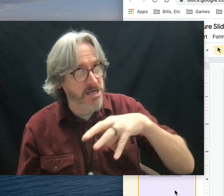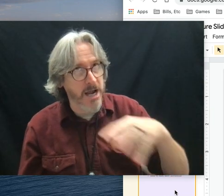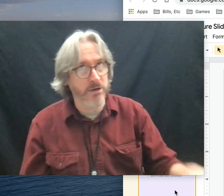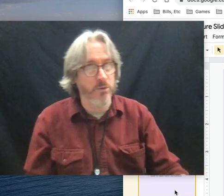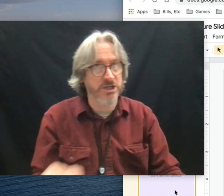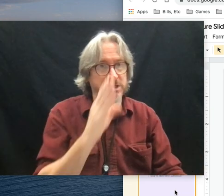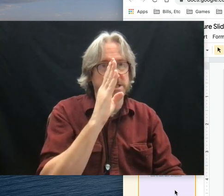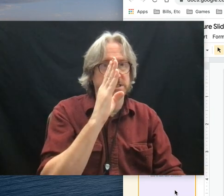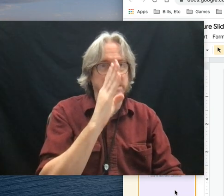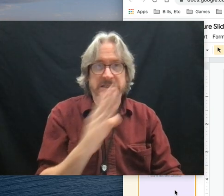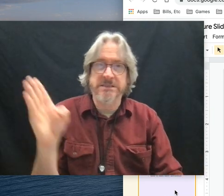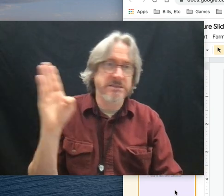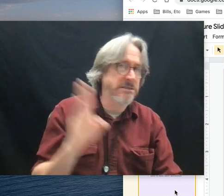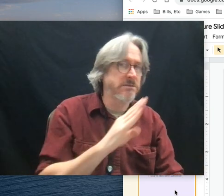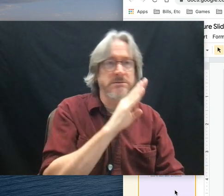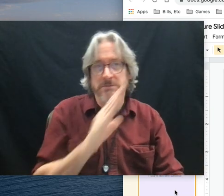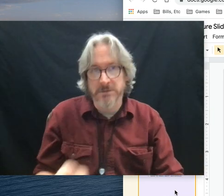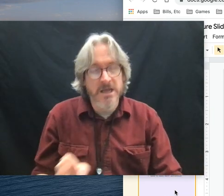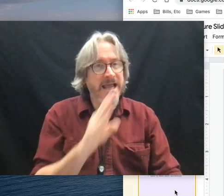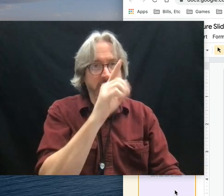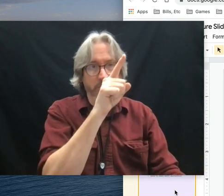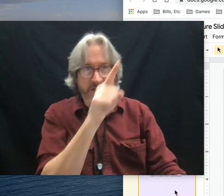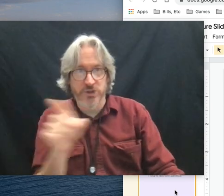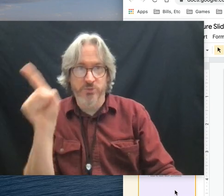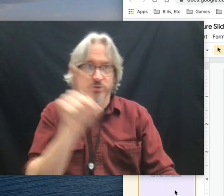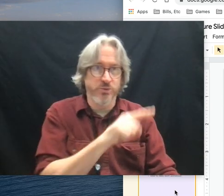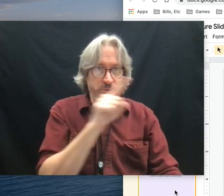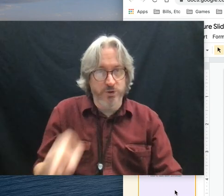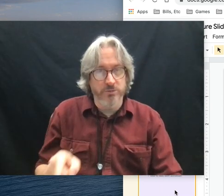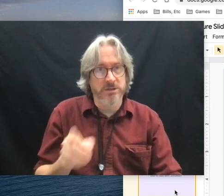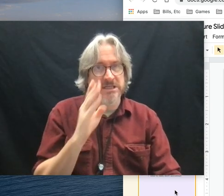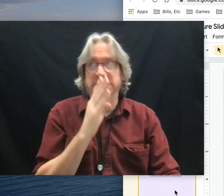older sign, which is, it's almost like,